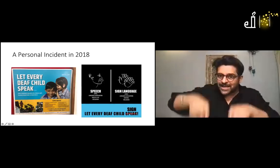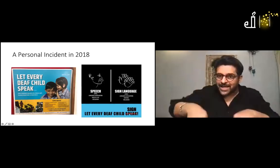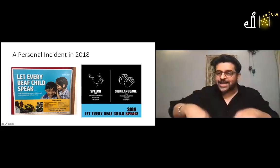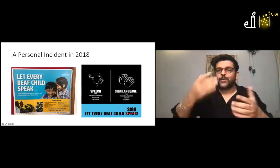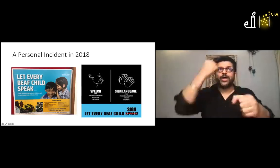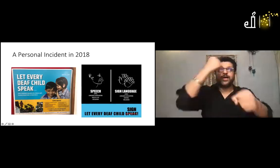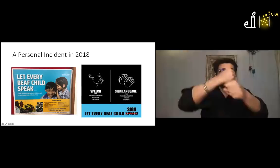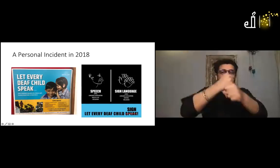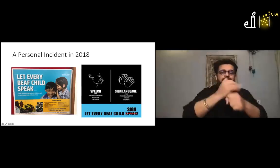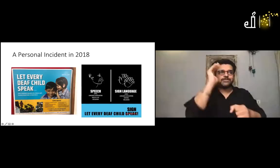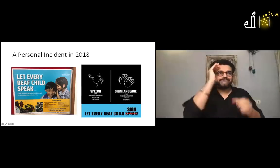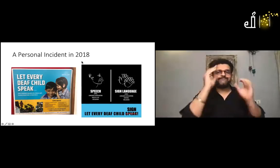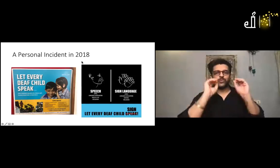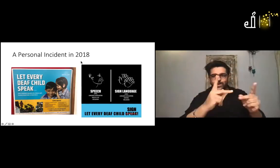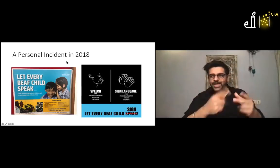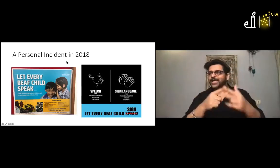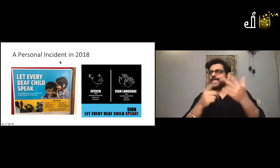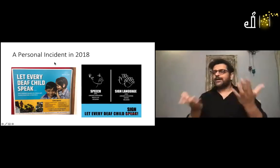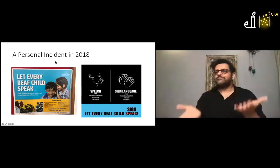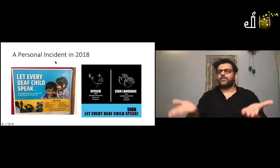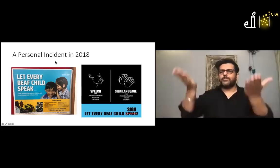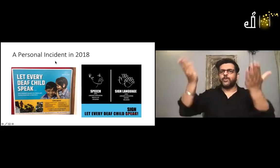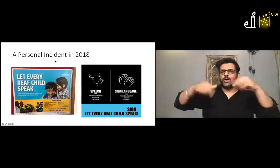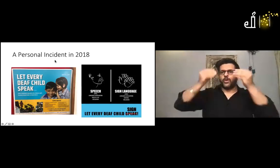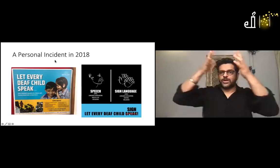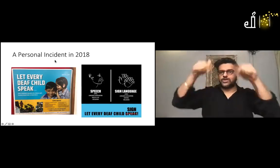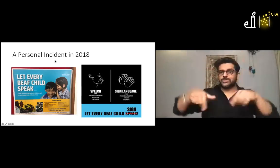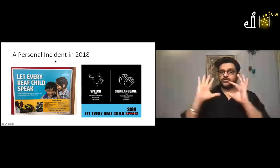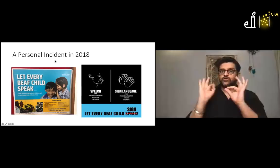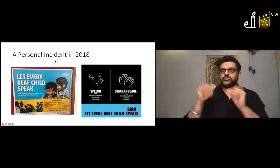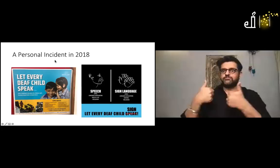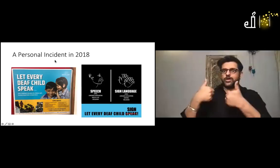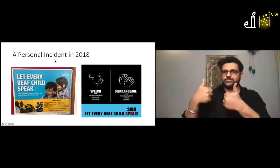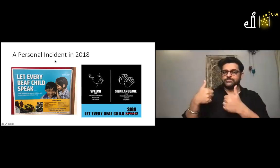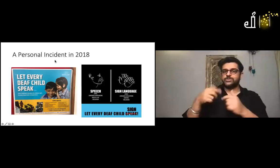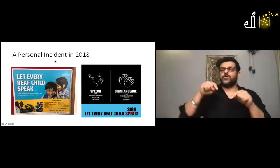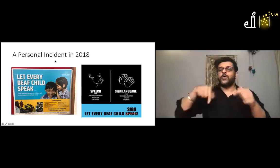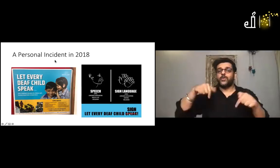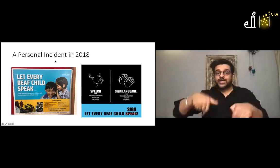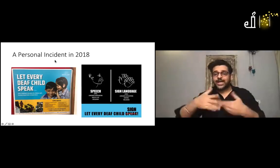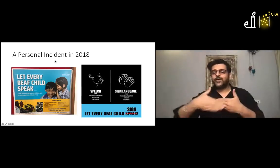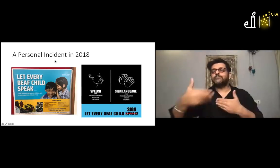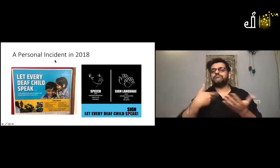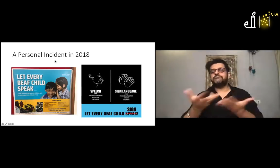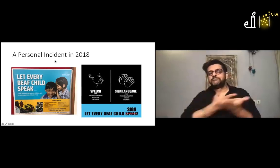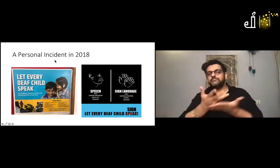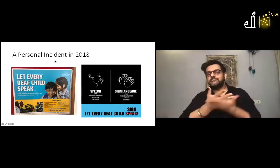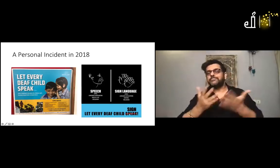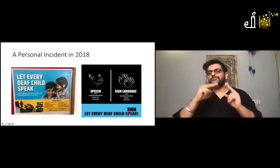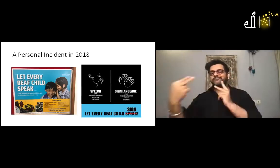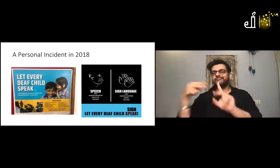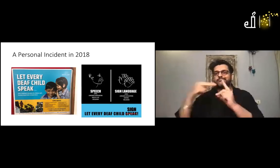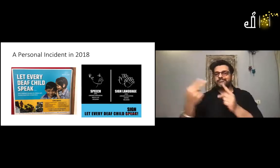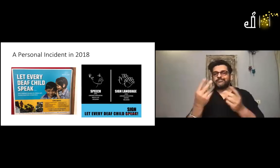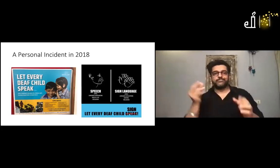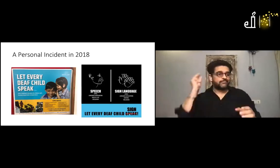sign language is more respected, the government knows more, and there's more awareness. I'm sure that's good. So now onwards,